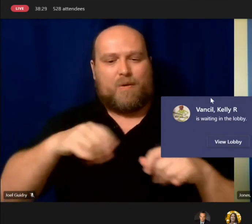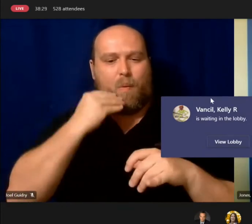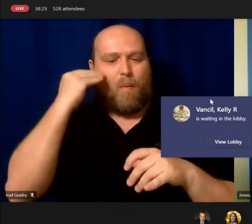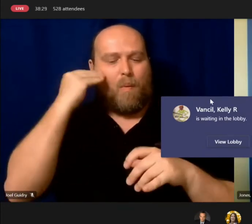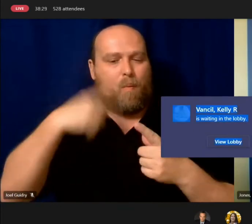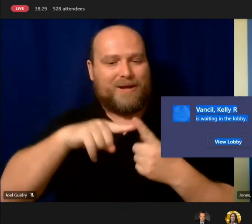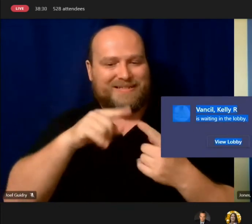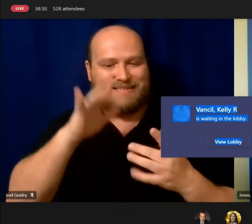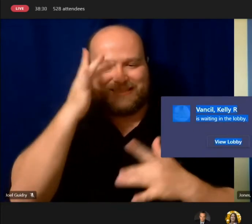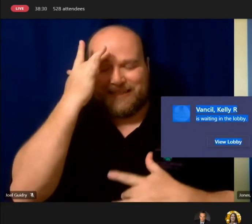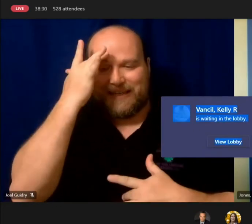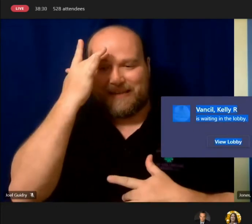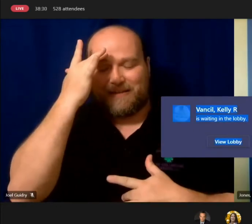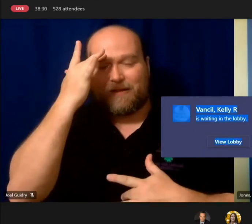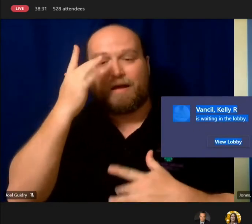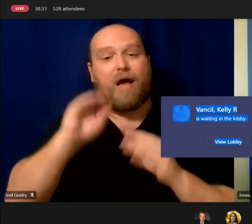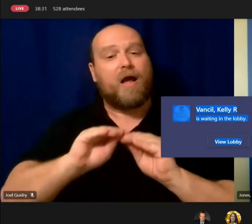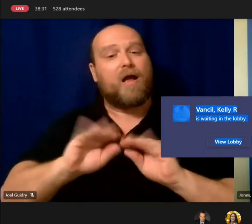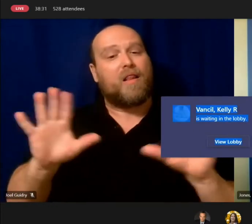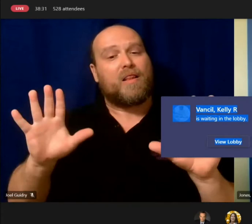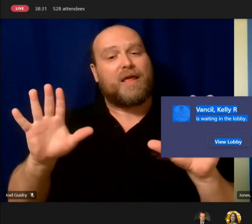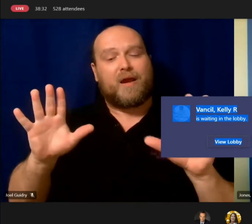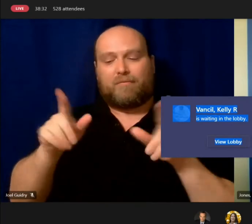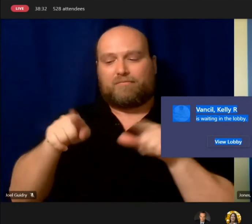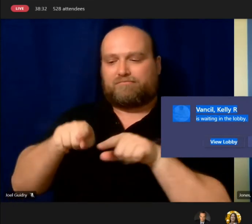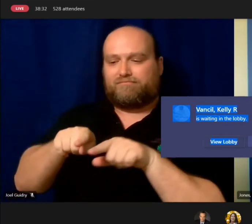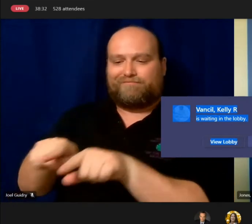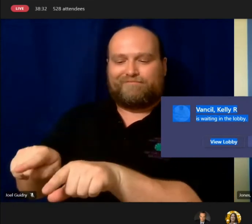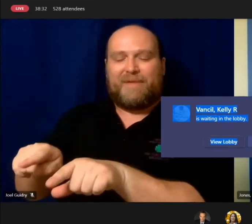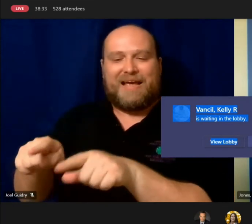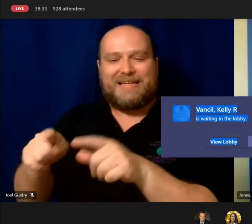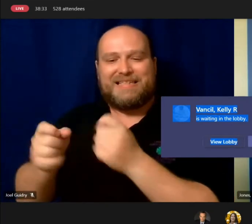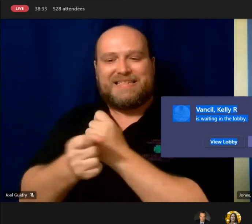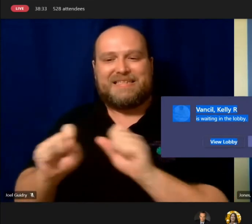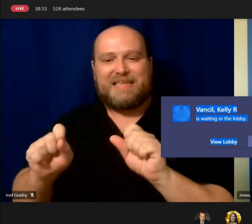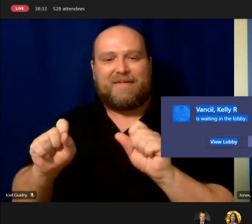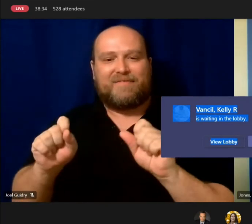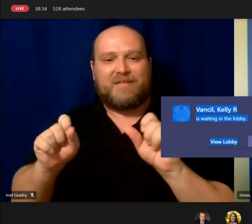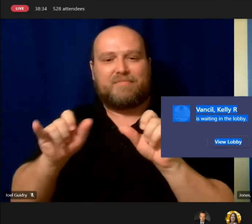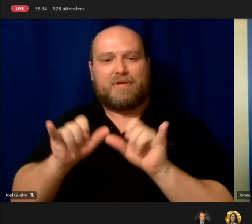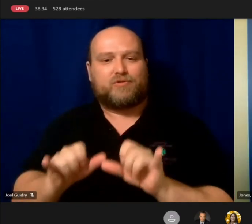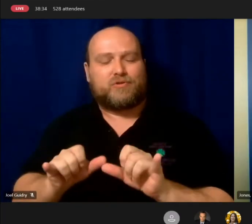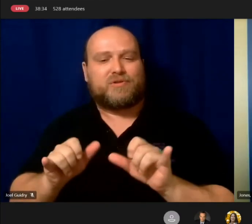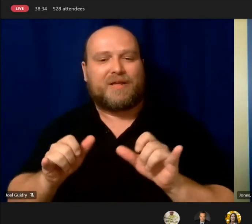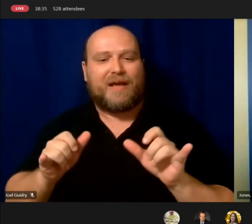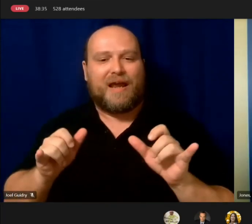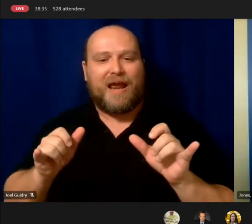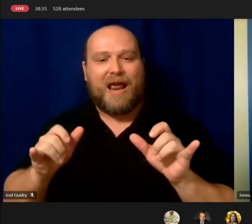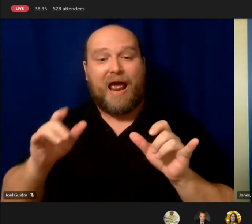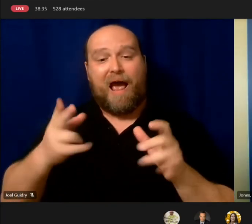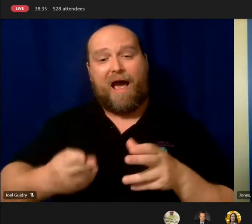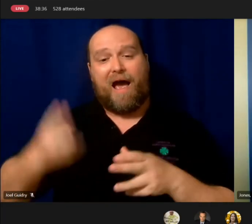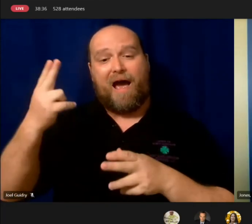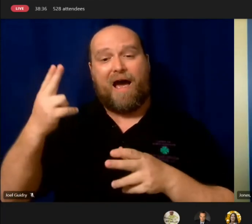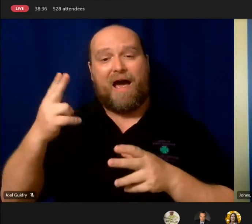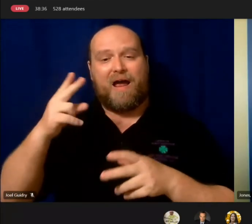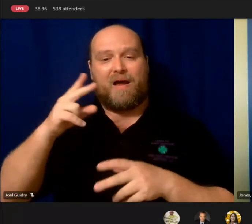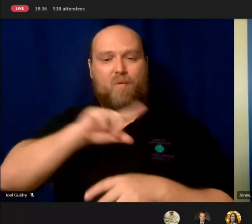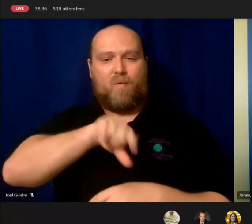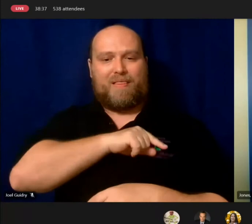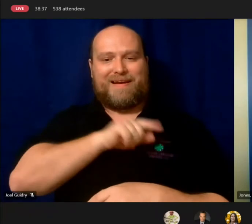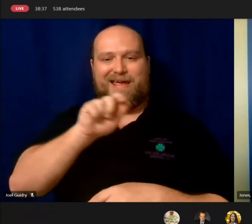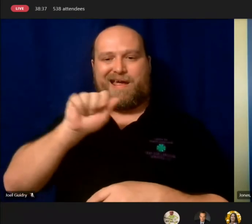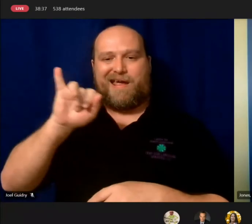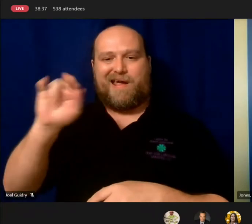clear alignment on safety measures through the district through active building safety teams, and high quality airflow and